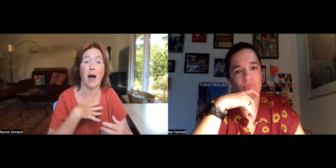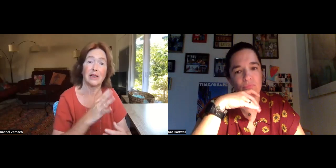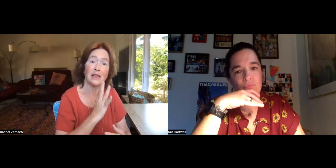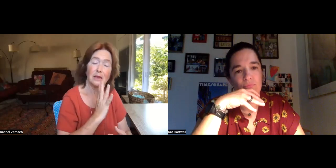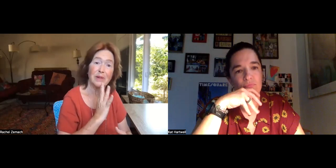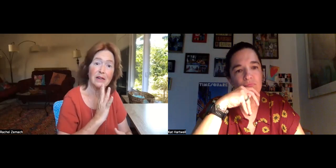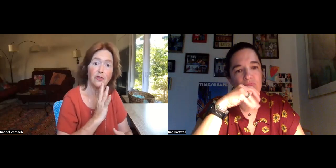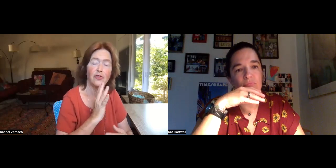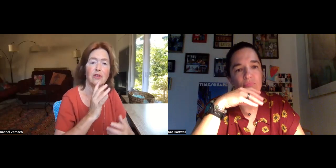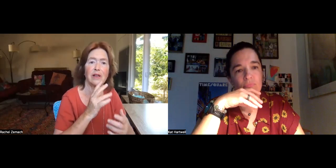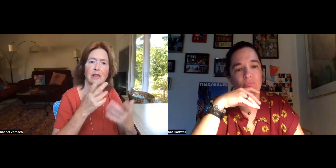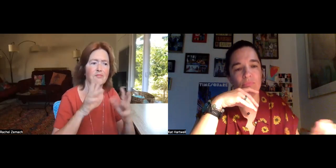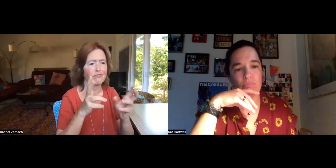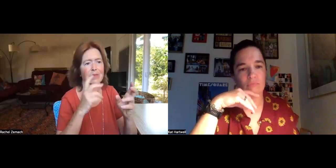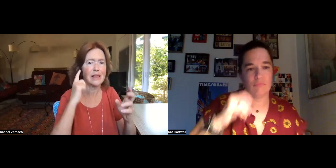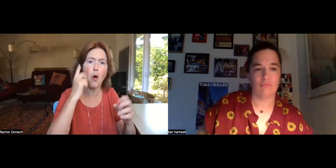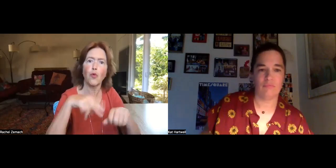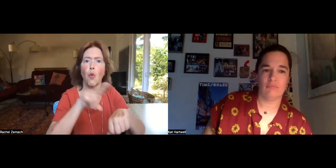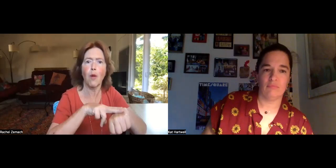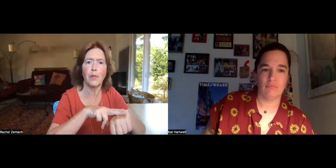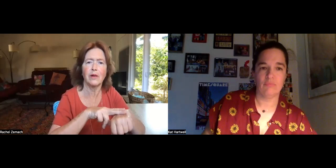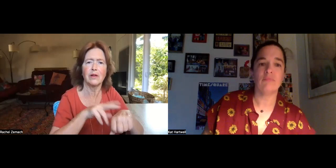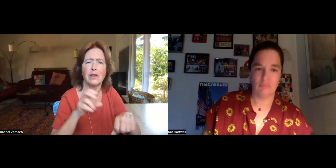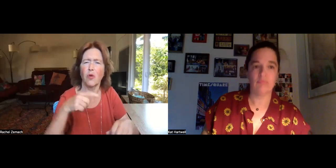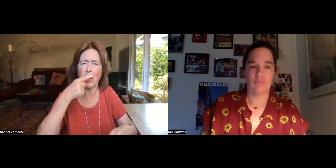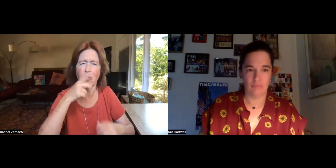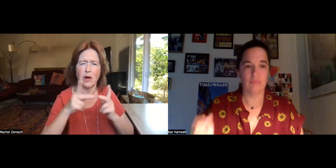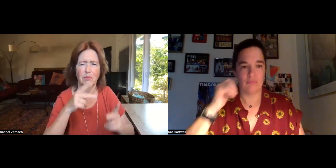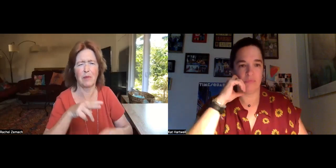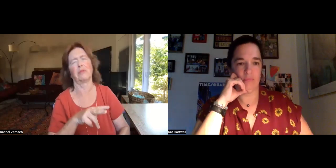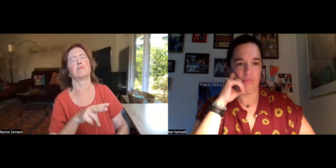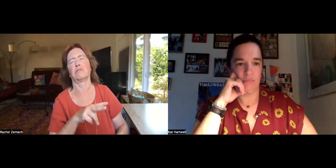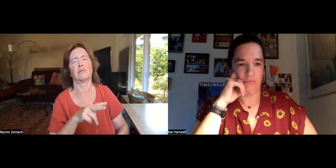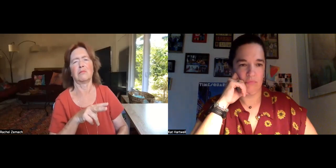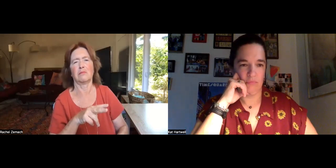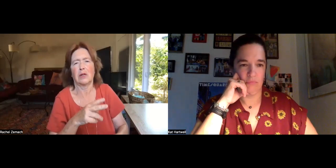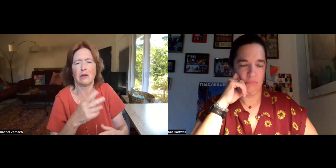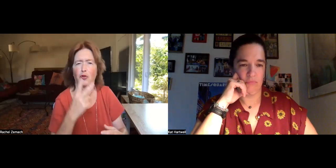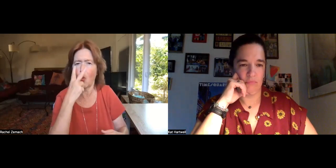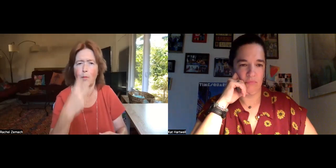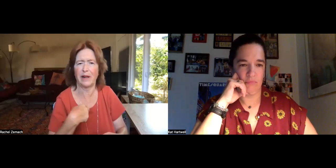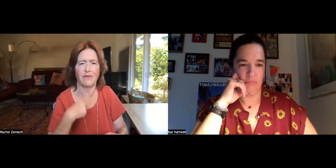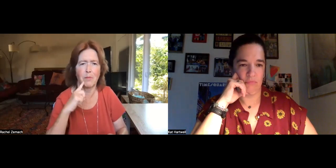My speech is sound so hearing they won't play on